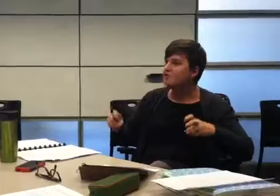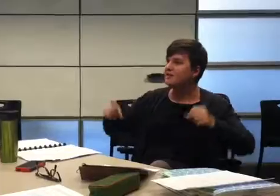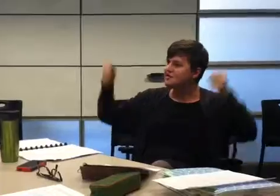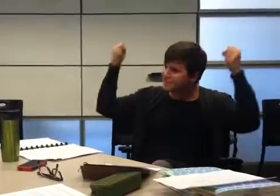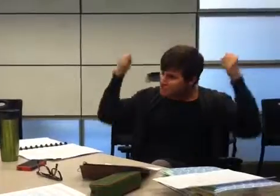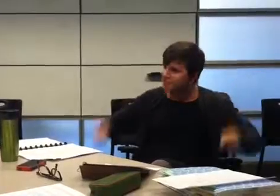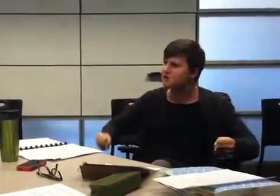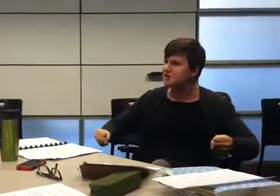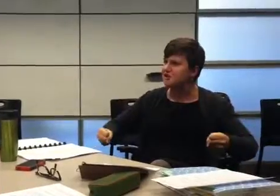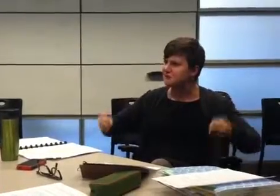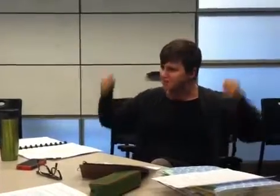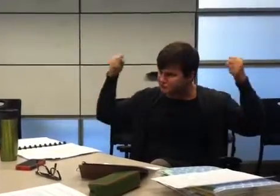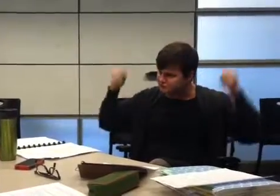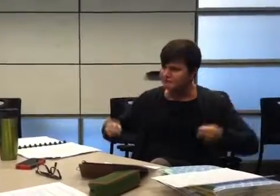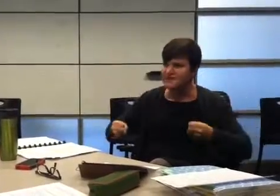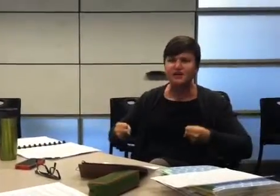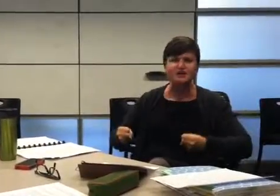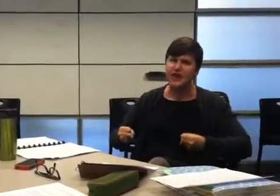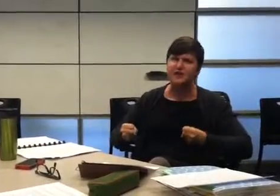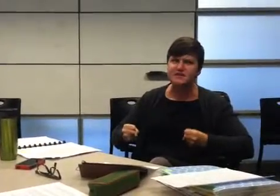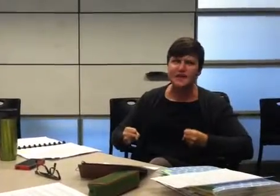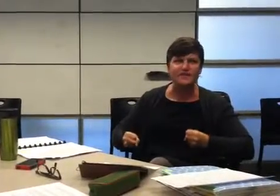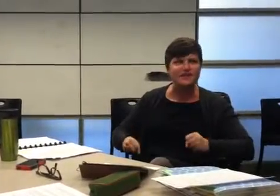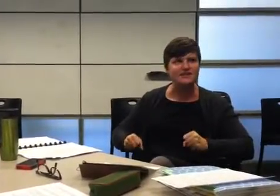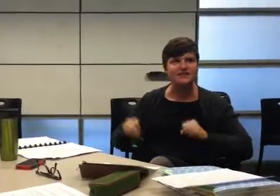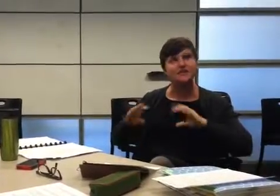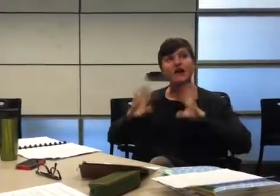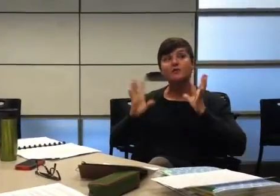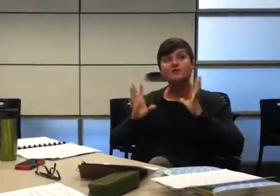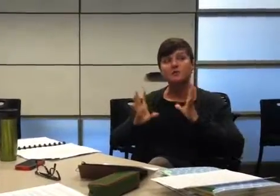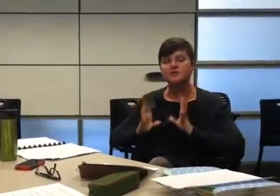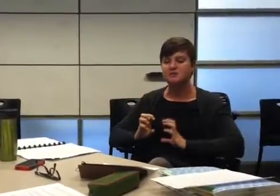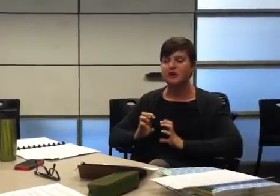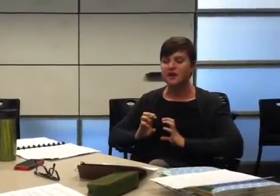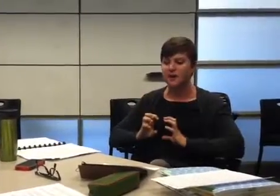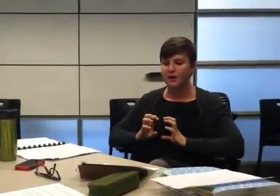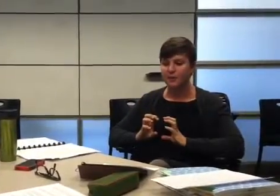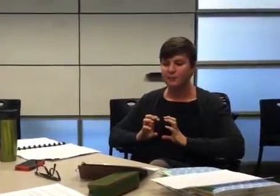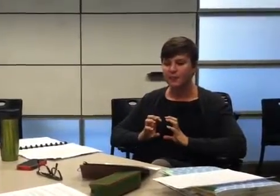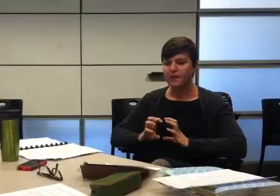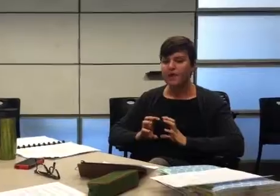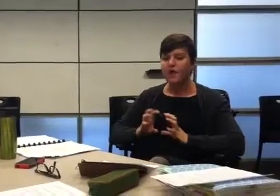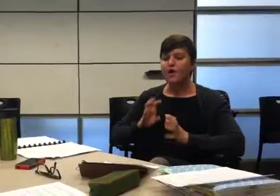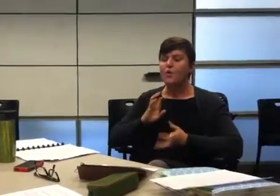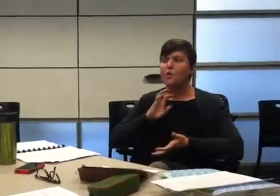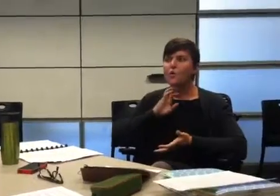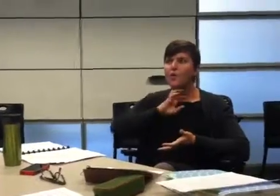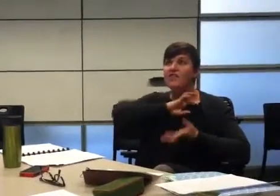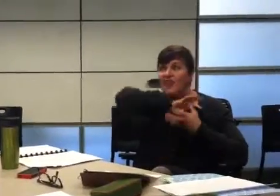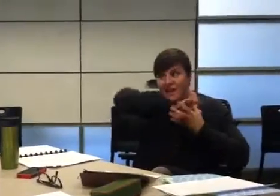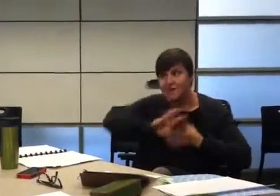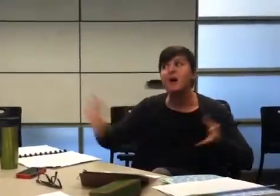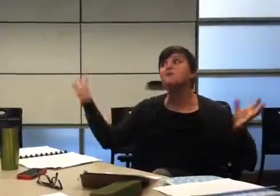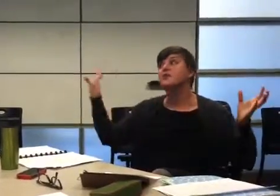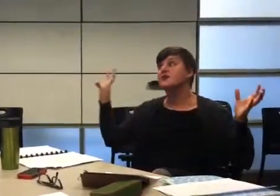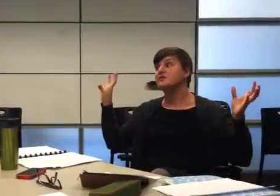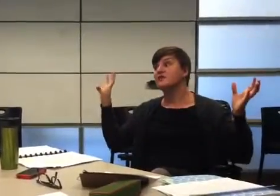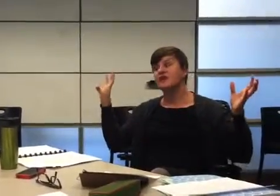documented that you can really nail down as evidence. And so that was what was in my head. What they came up with, as